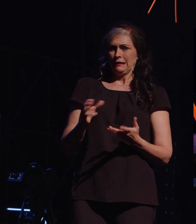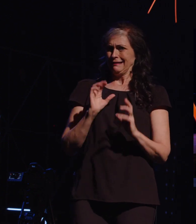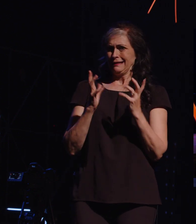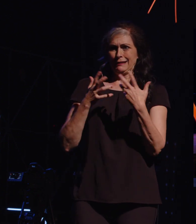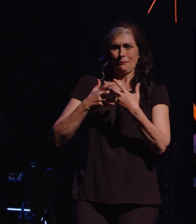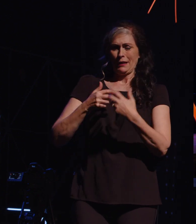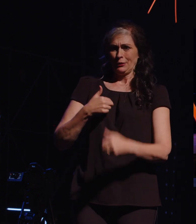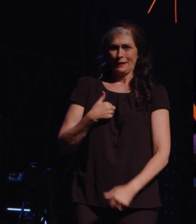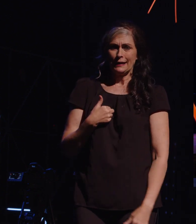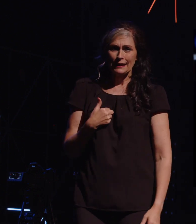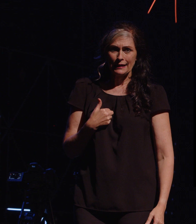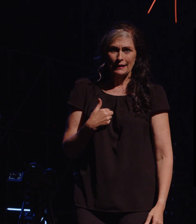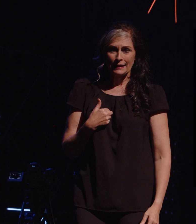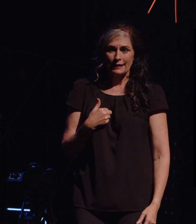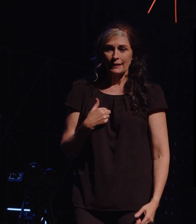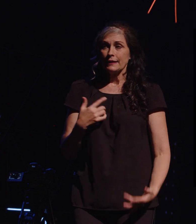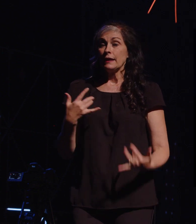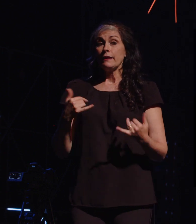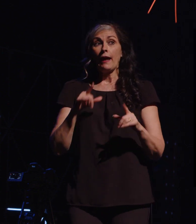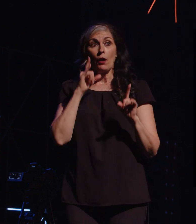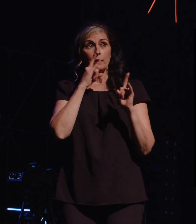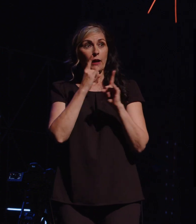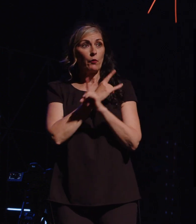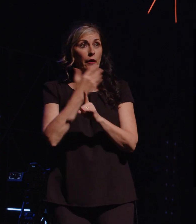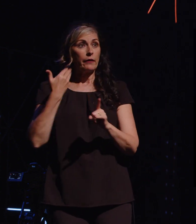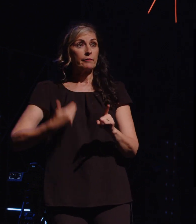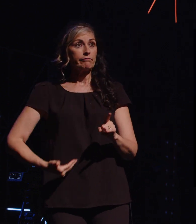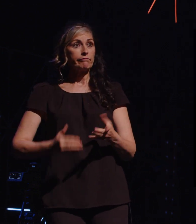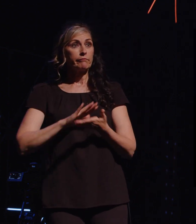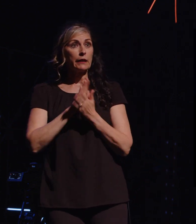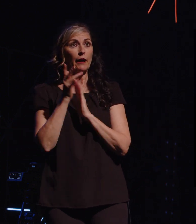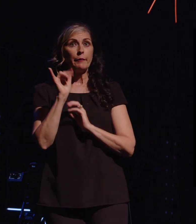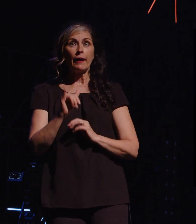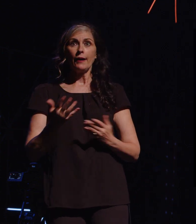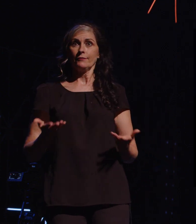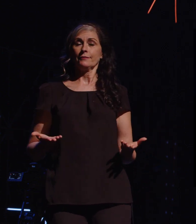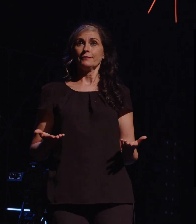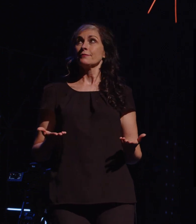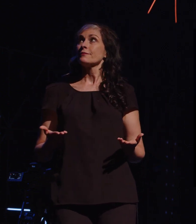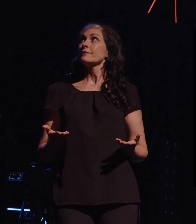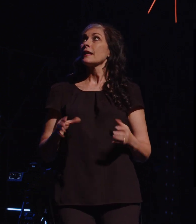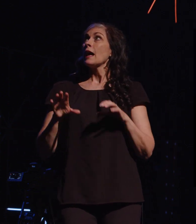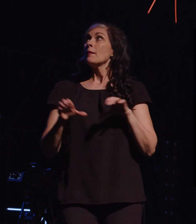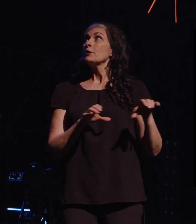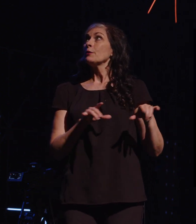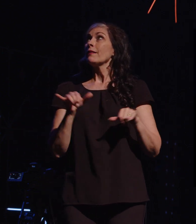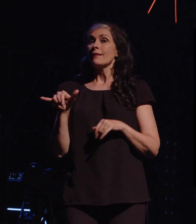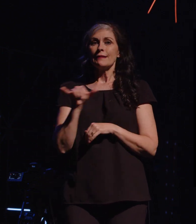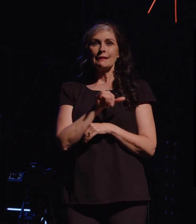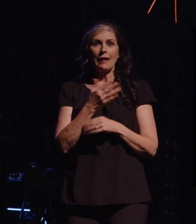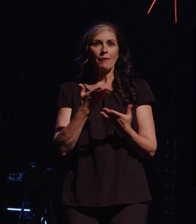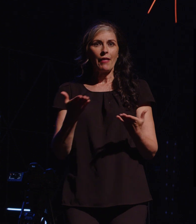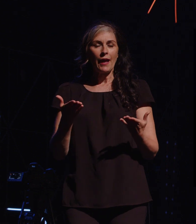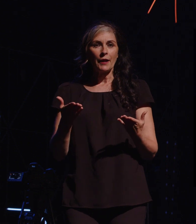me. Now it's ironic, right? And I'm up here and doing the same thing.